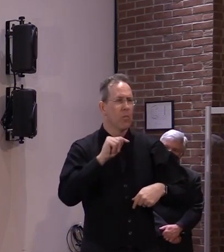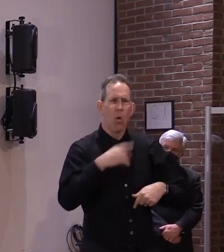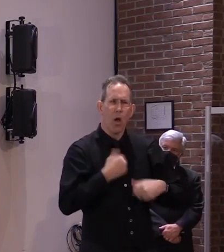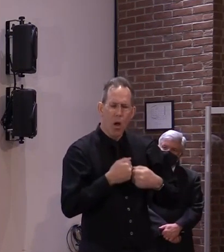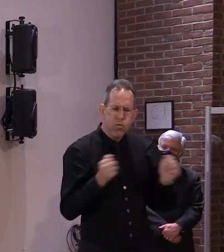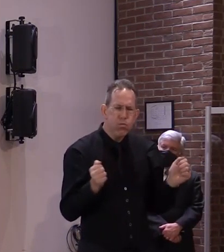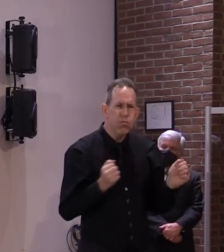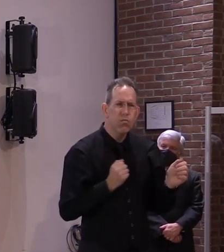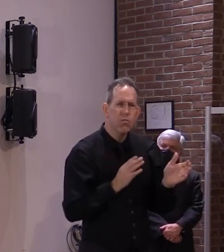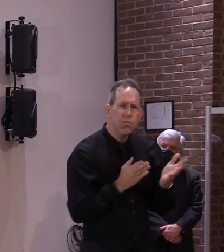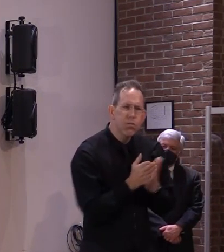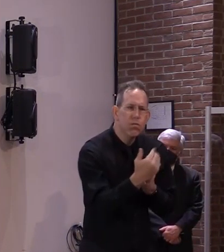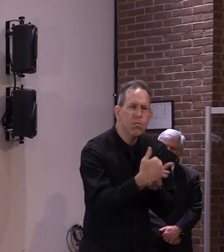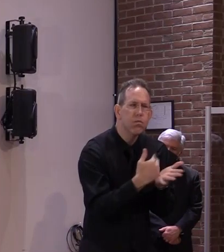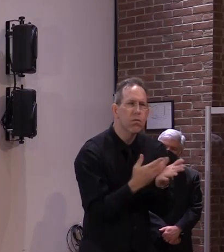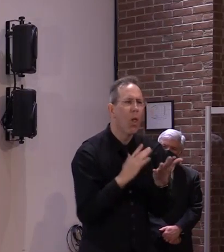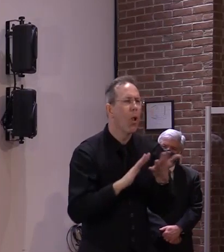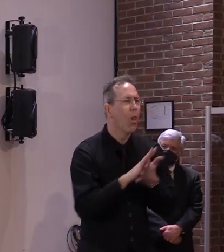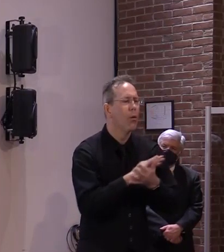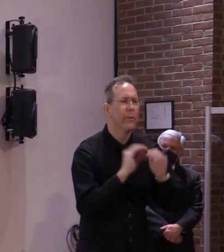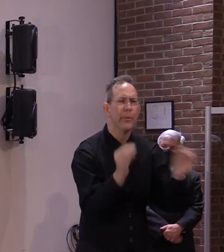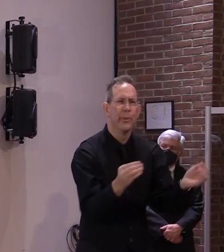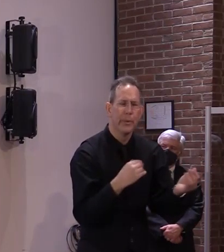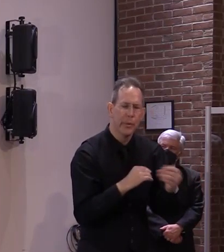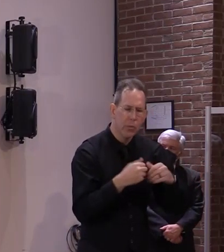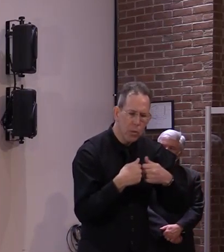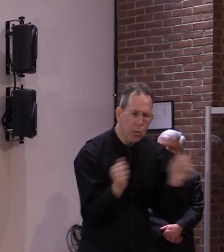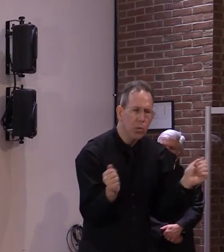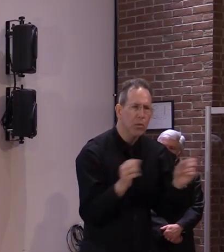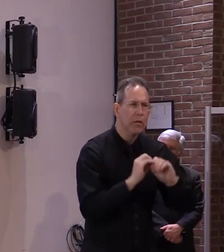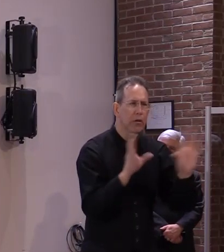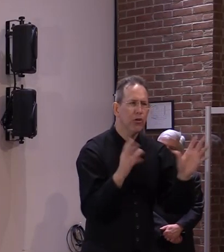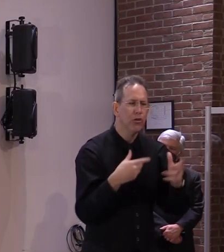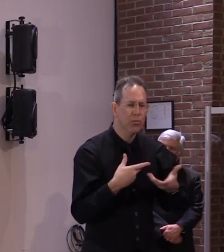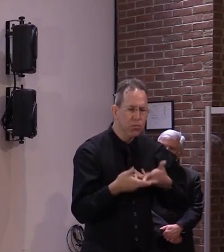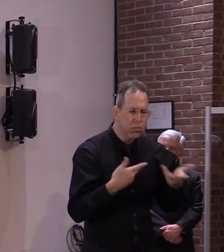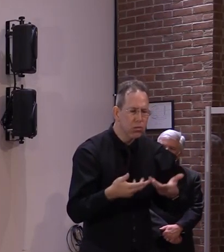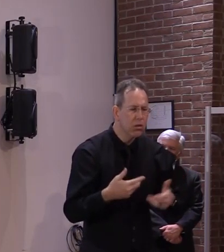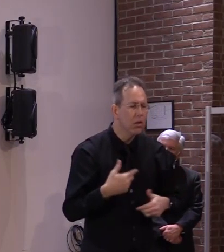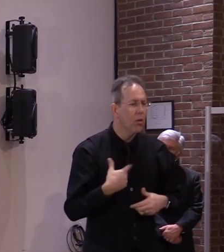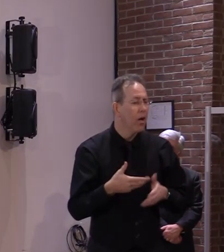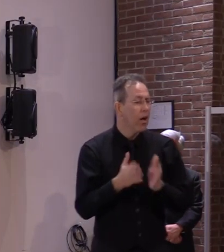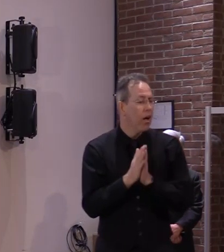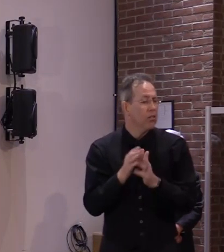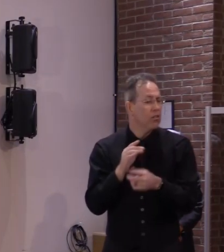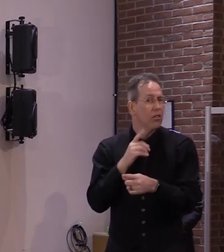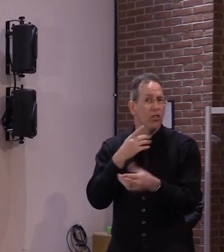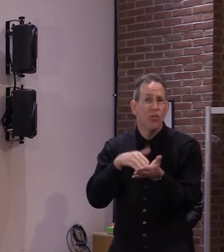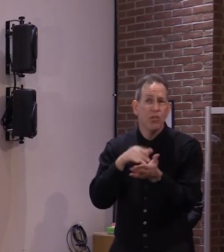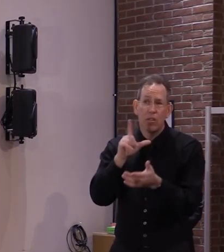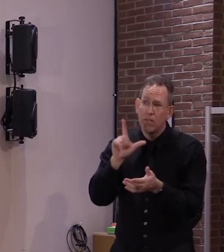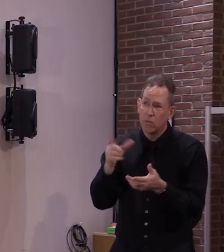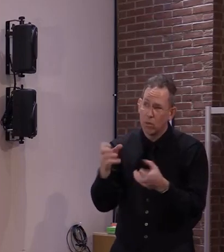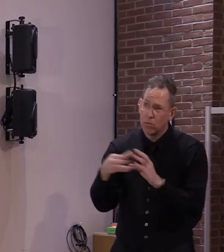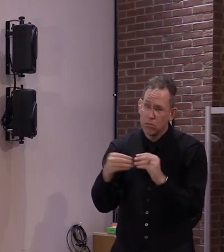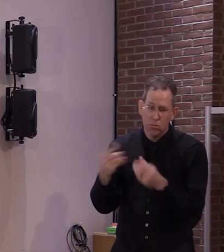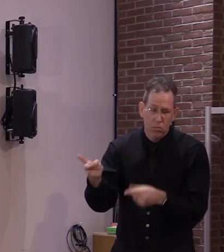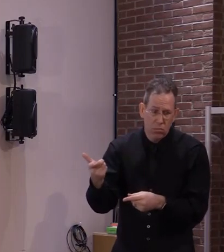to ask Commissioner Levine if he has anything more on that, if there's anything different that we're doing. But I